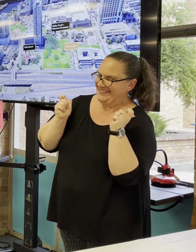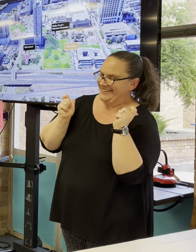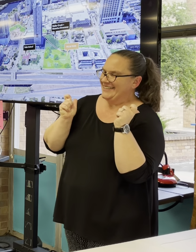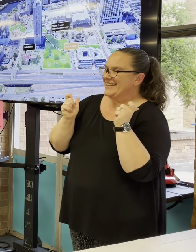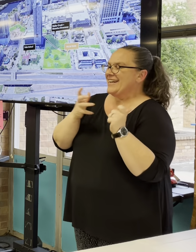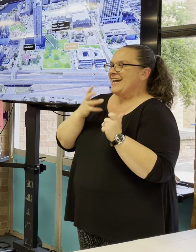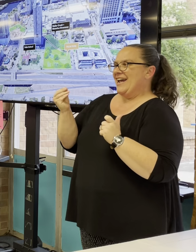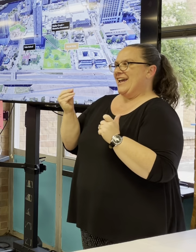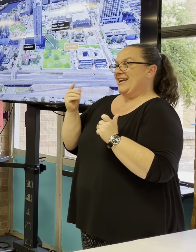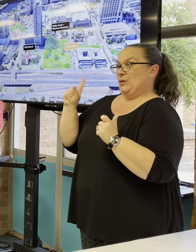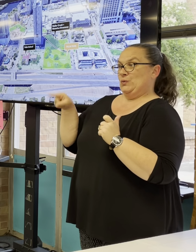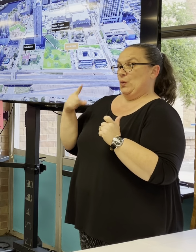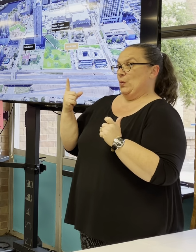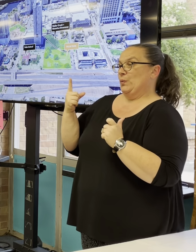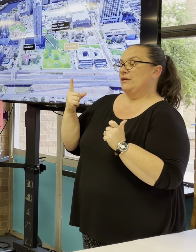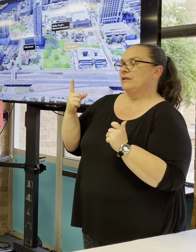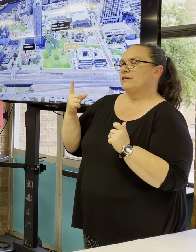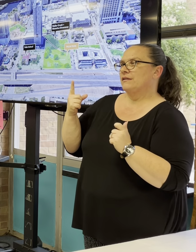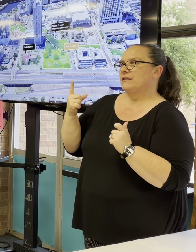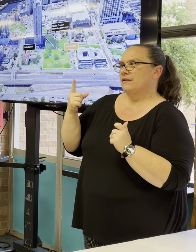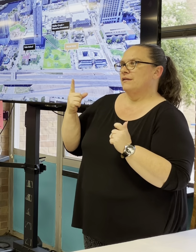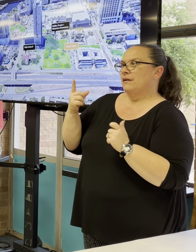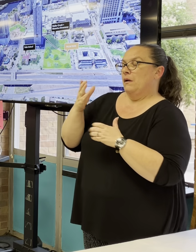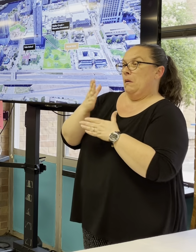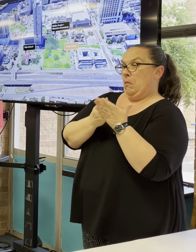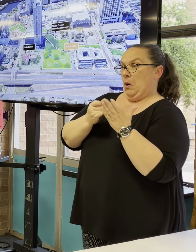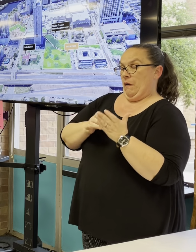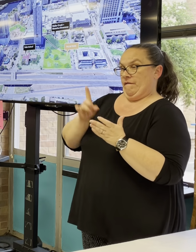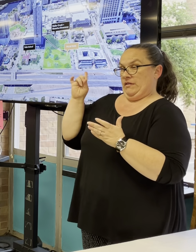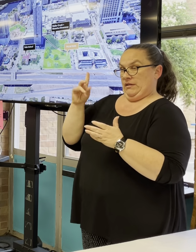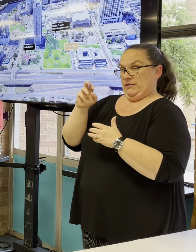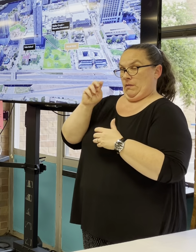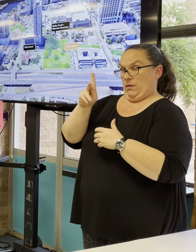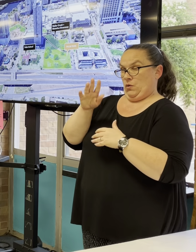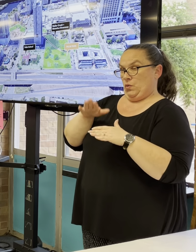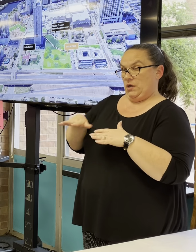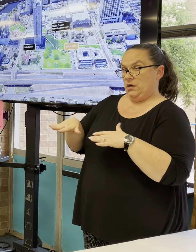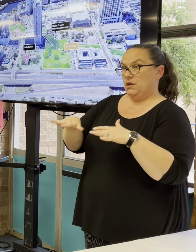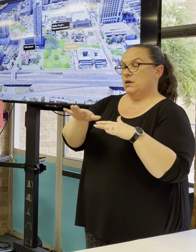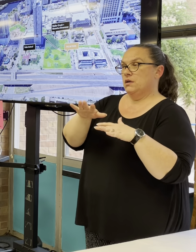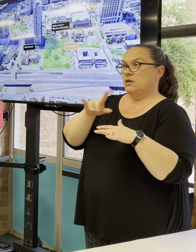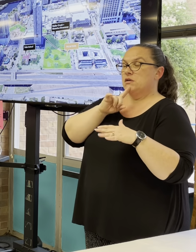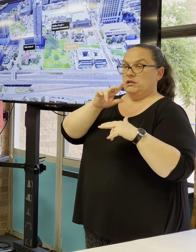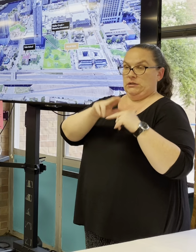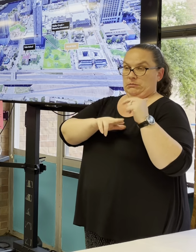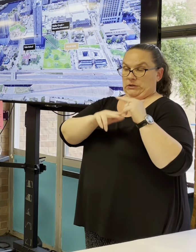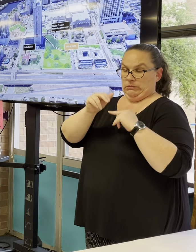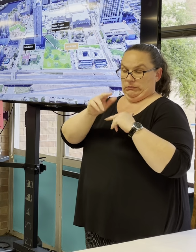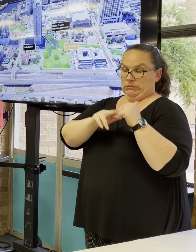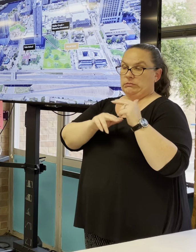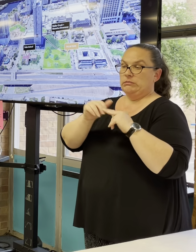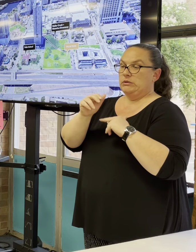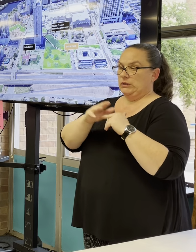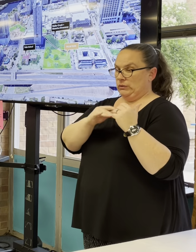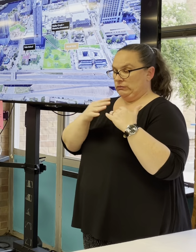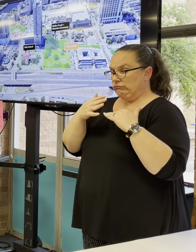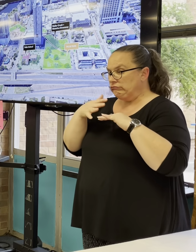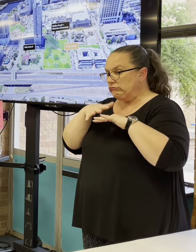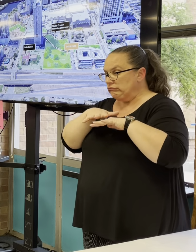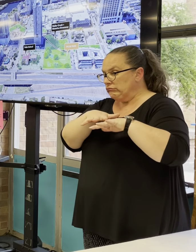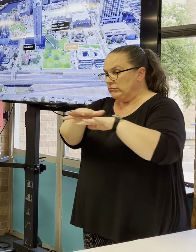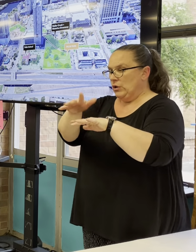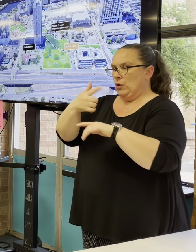And it's only, there's part of this along the creek that is being built as part of the confluence. So we're